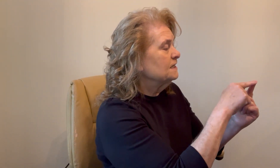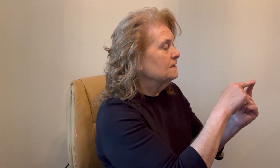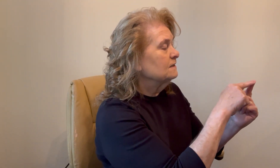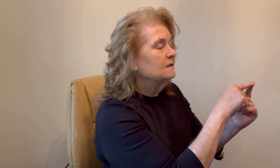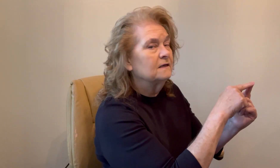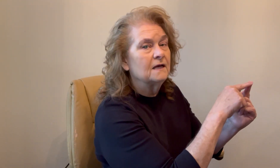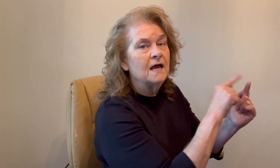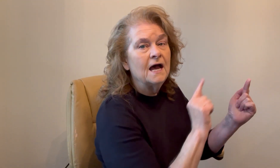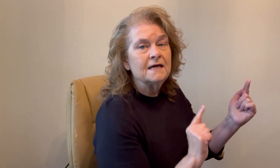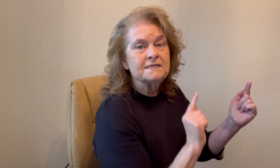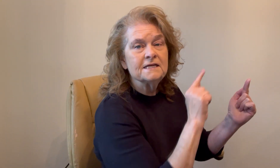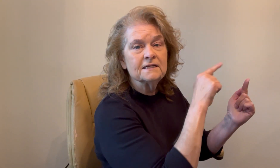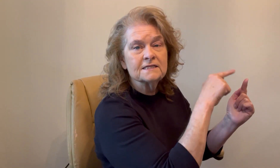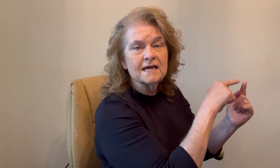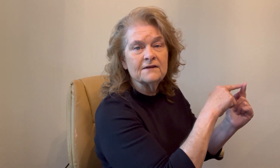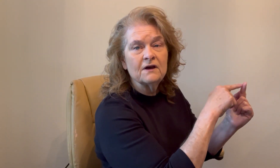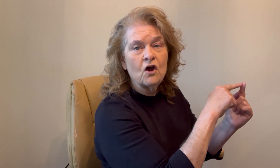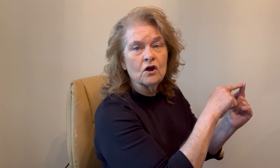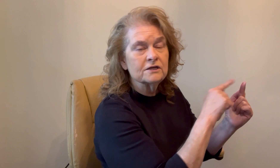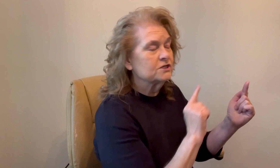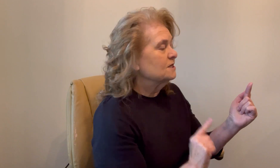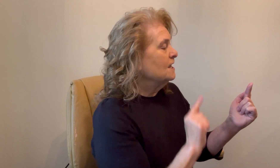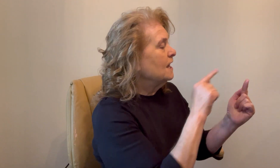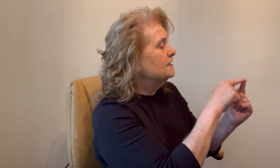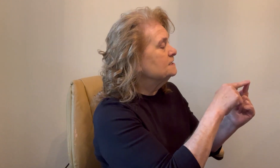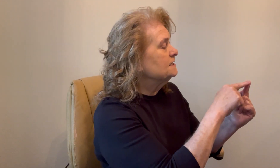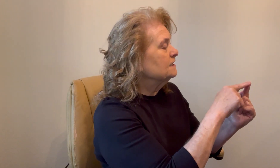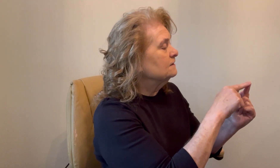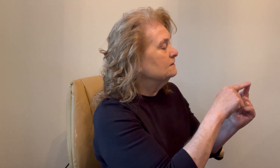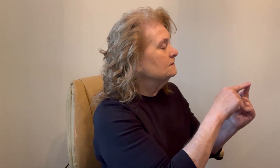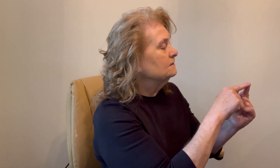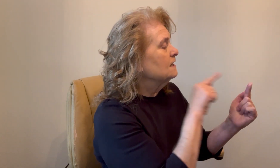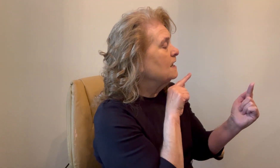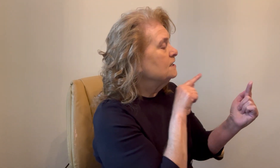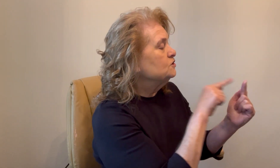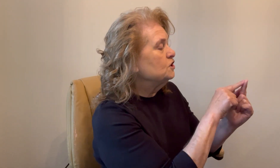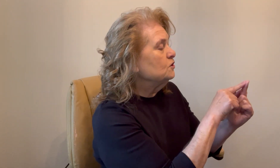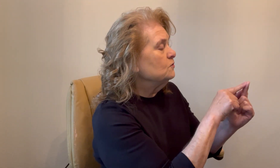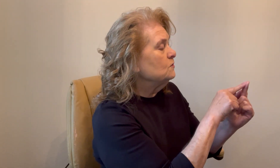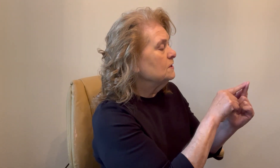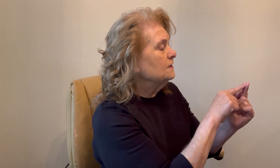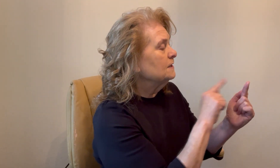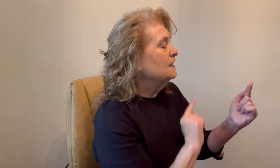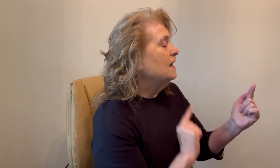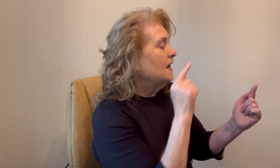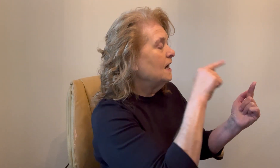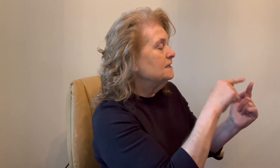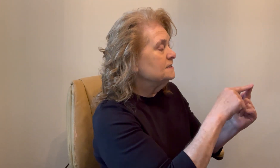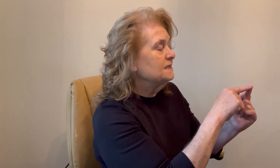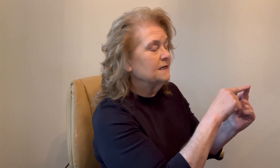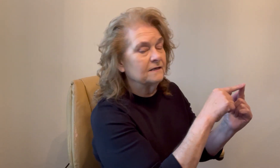Until. Until is kind of an arch. Until. To. Until